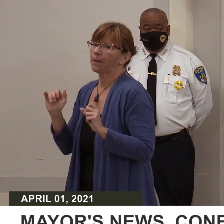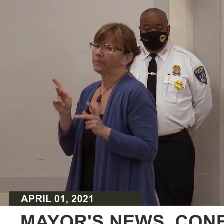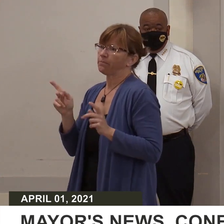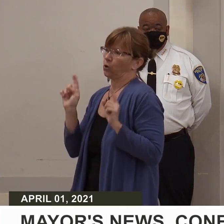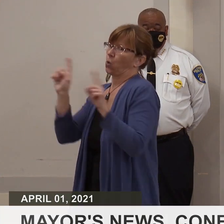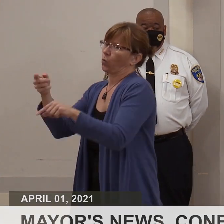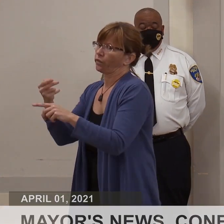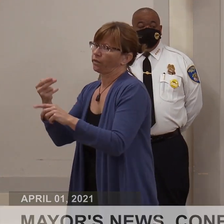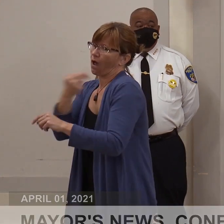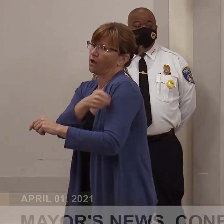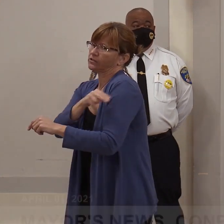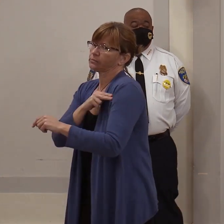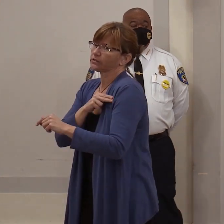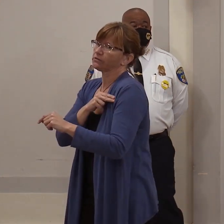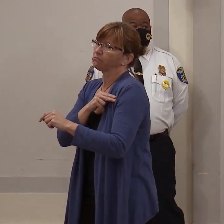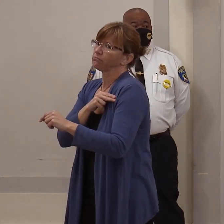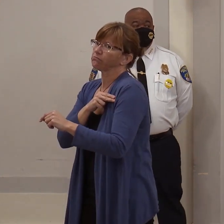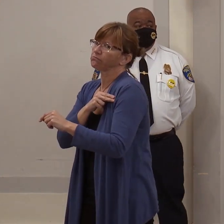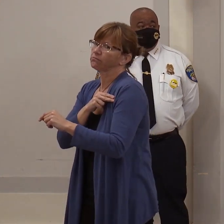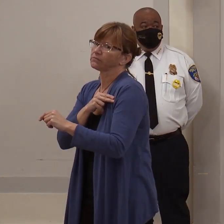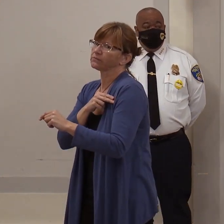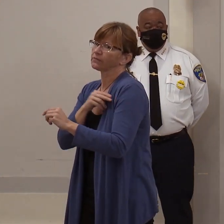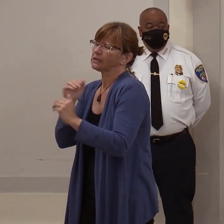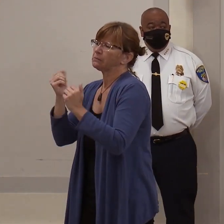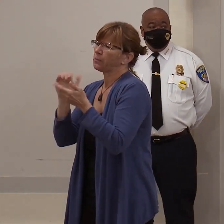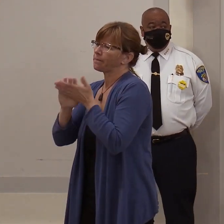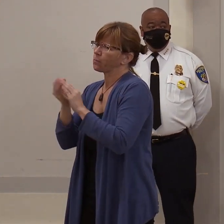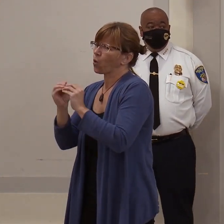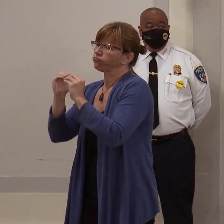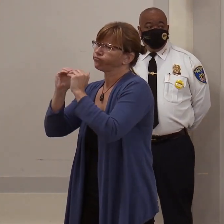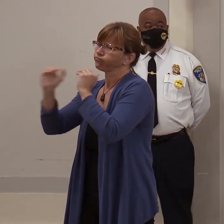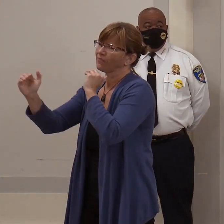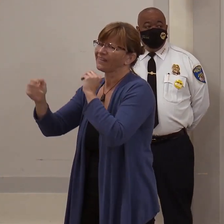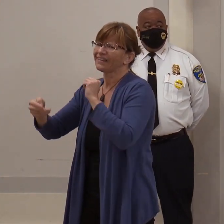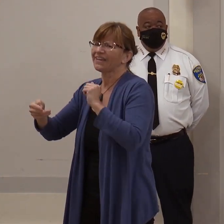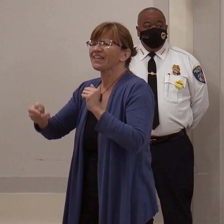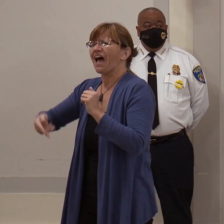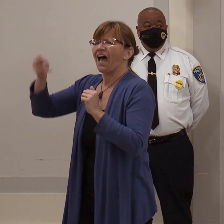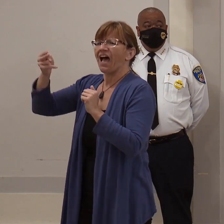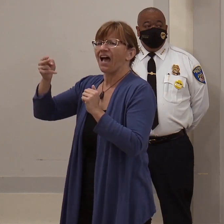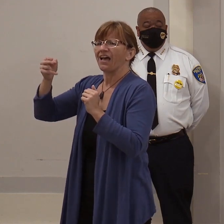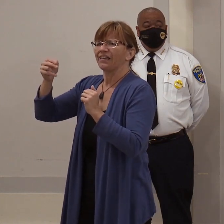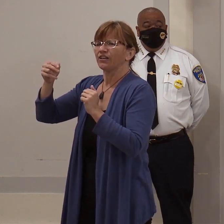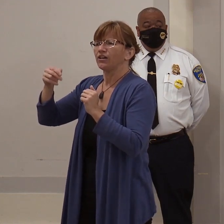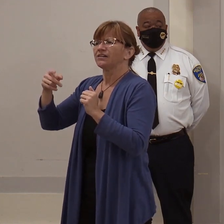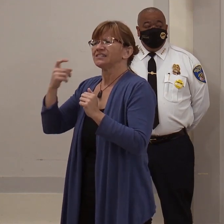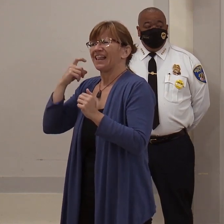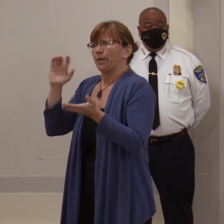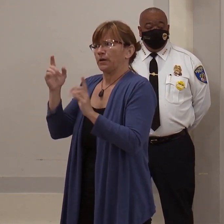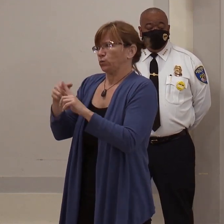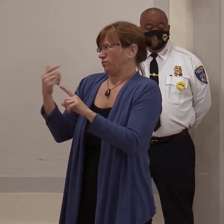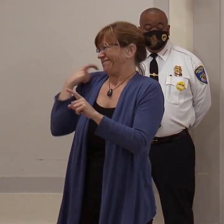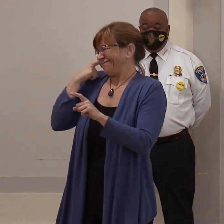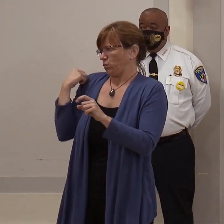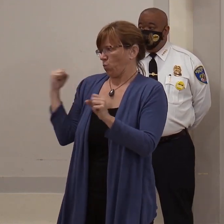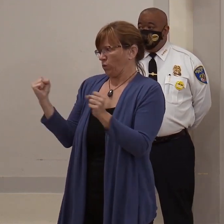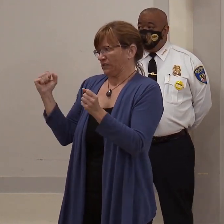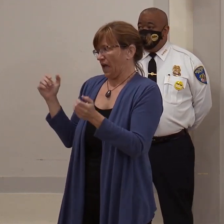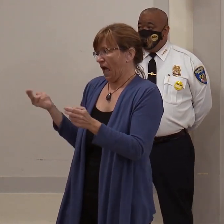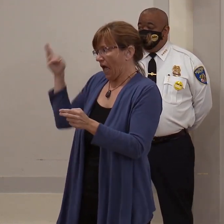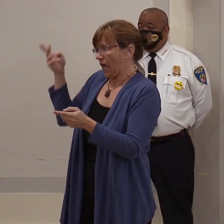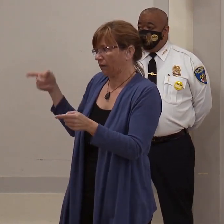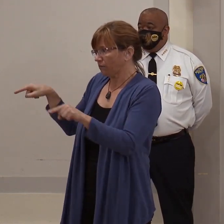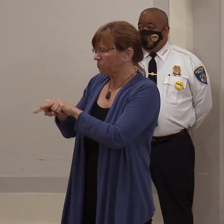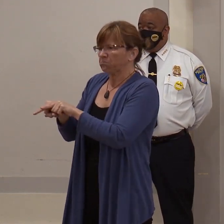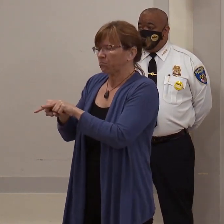steady, not as high as it was in the winter. Again, this is anecdotally talking to colleagues, but certainly we've seen some increase in admissions. Okay,